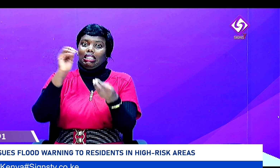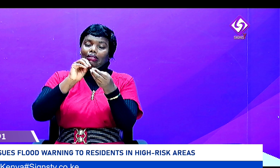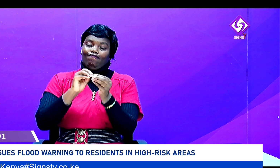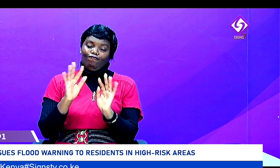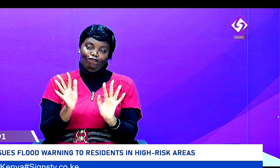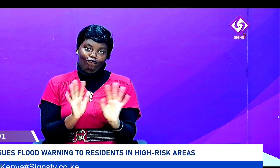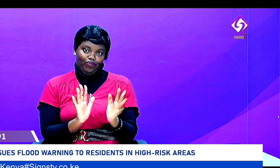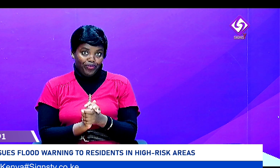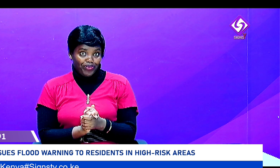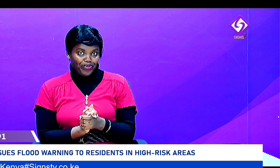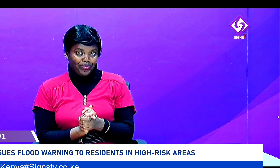with you.